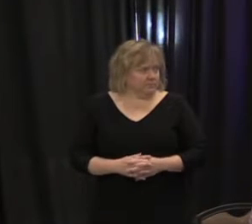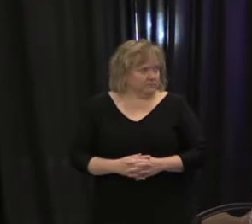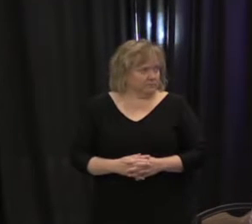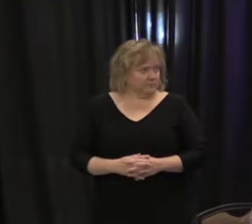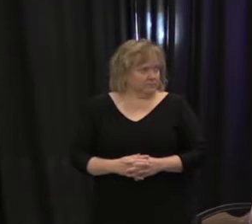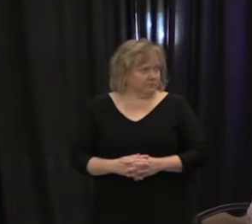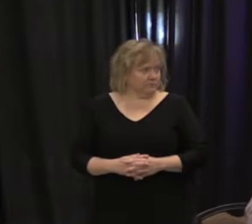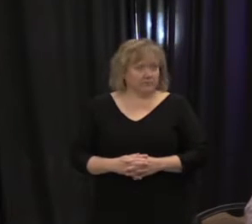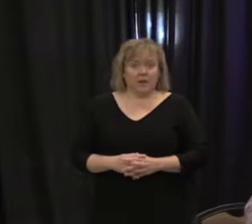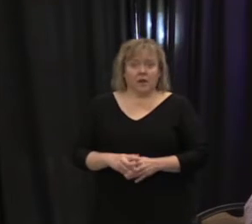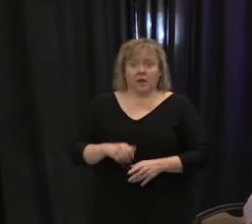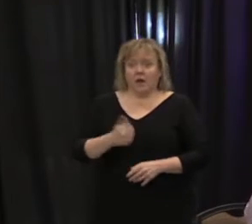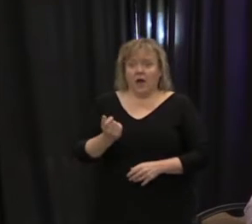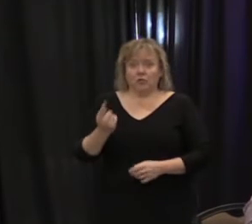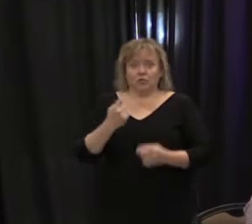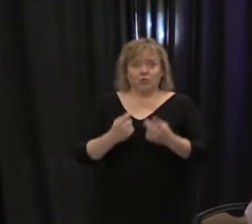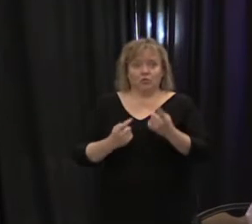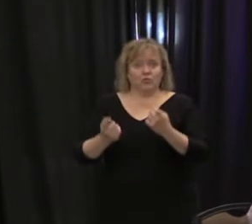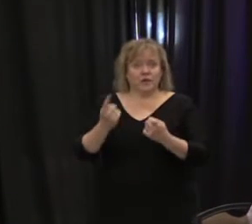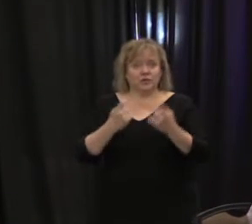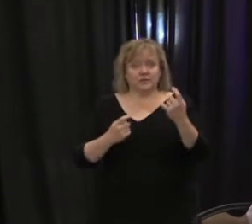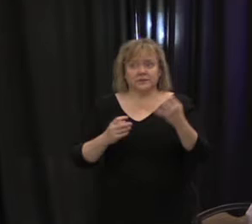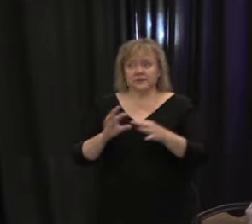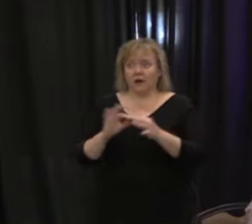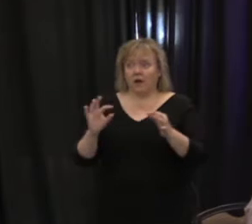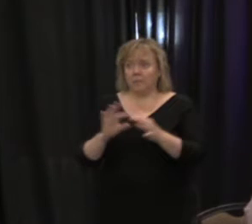Any other questions or comments?